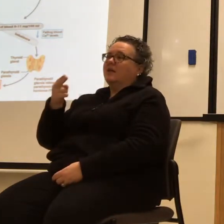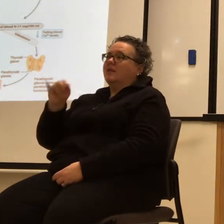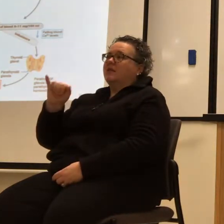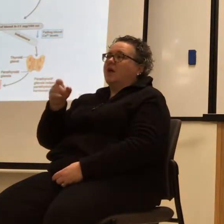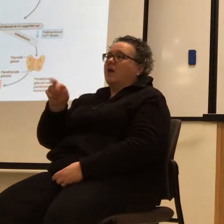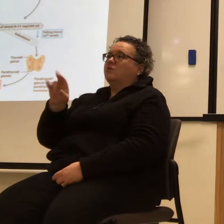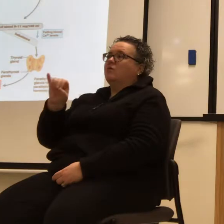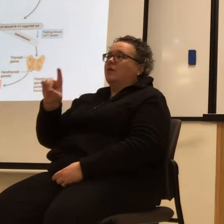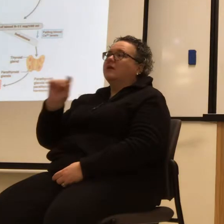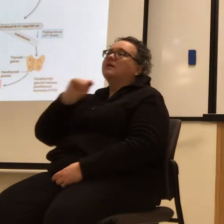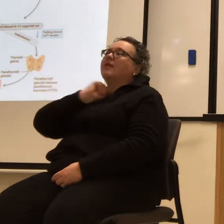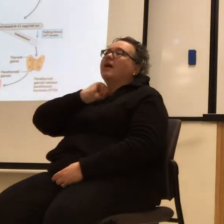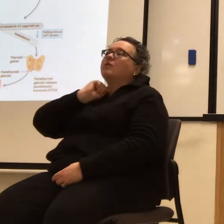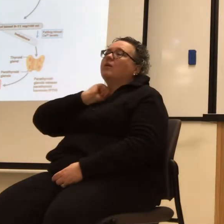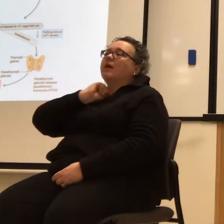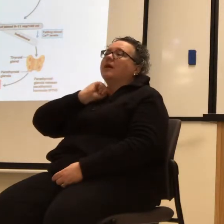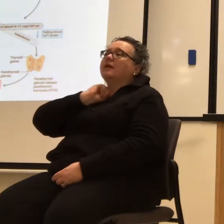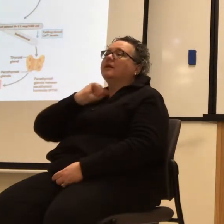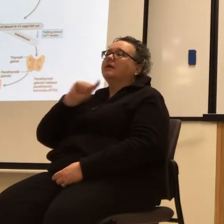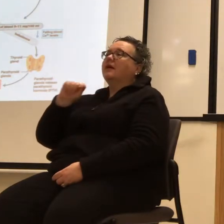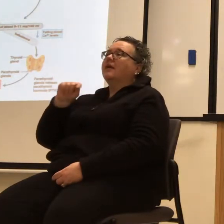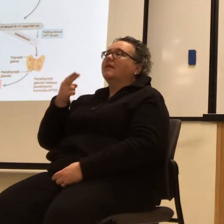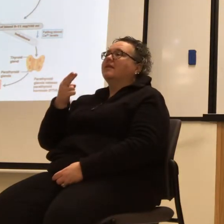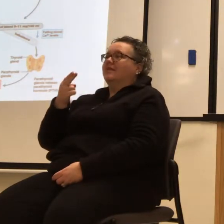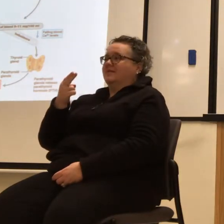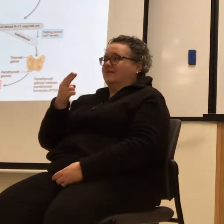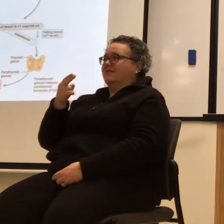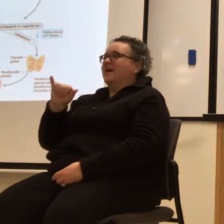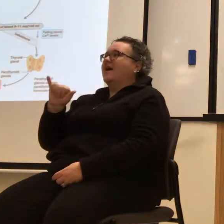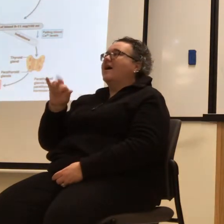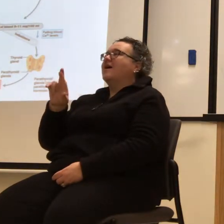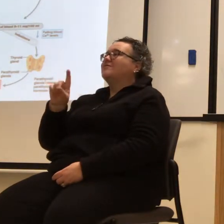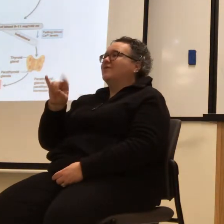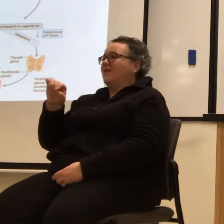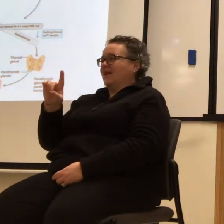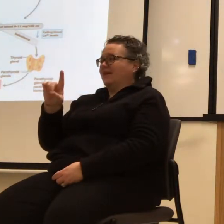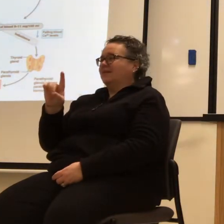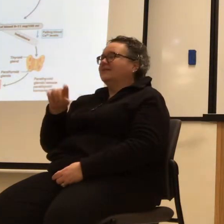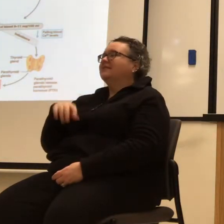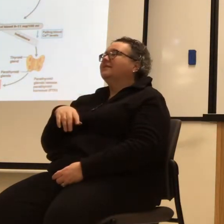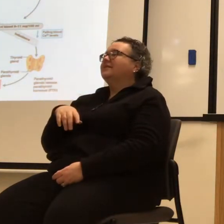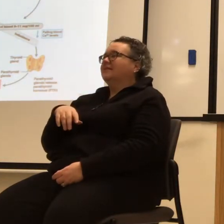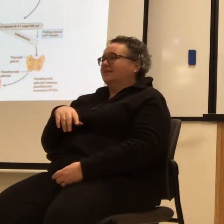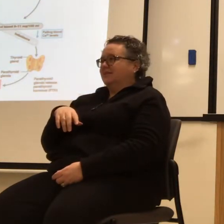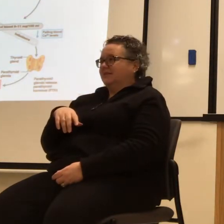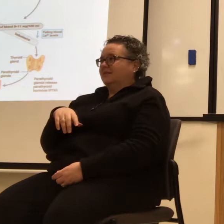It's in your neck. Okay, this is in your neck region. And